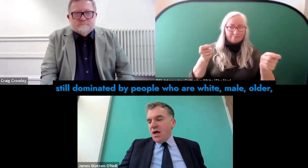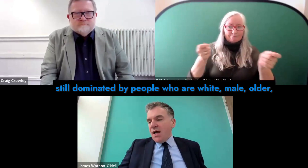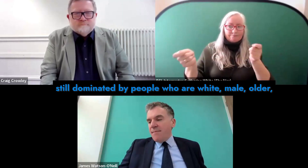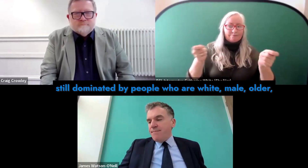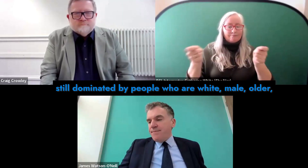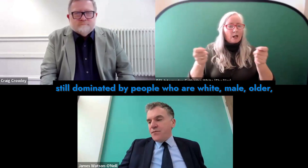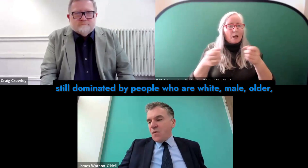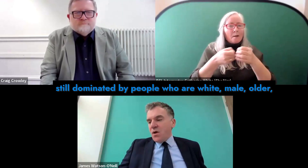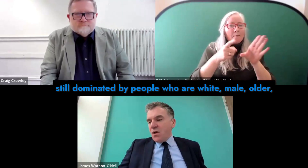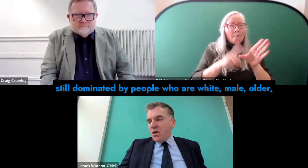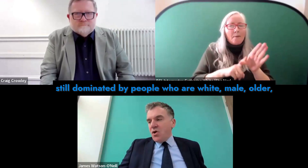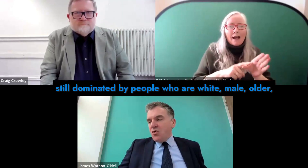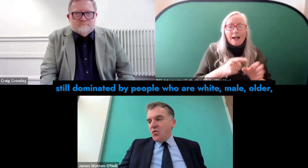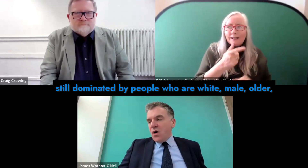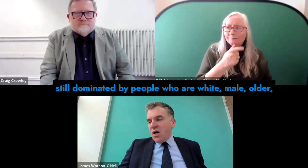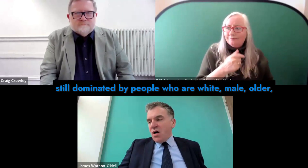people